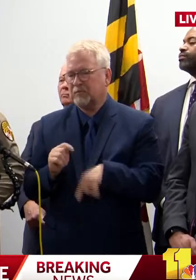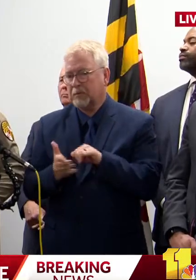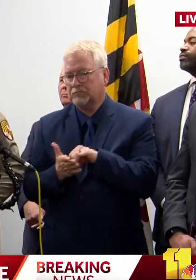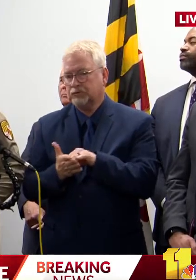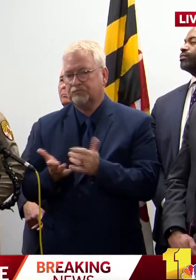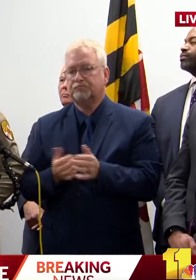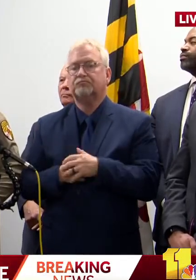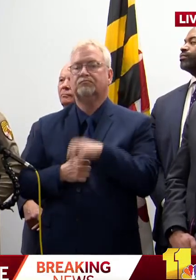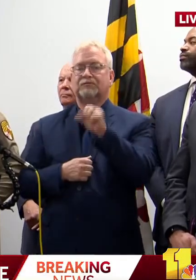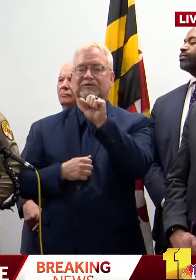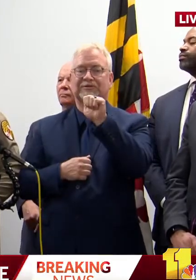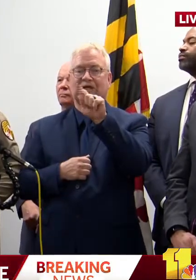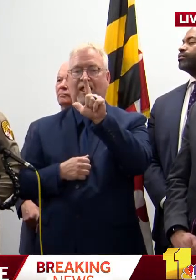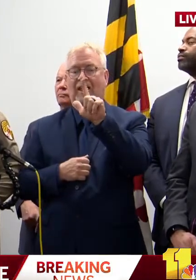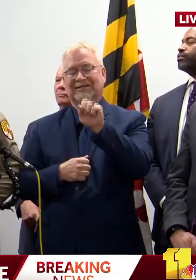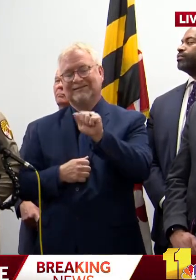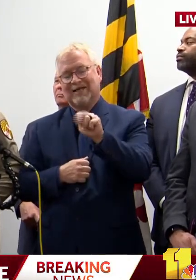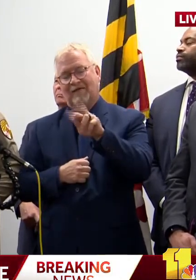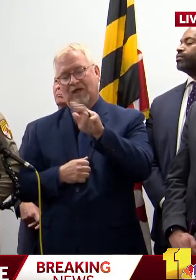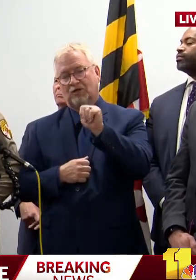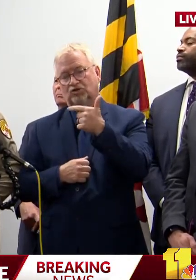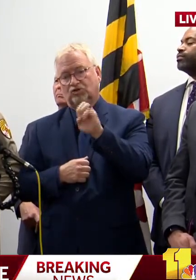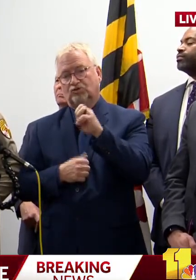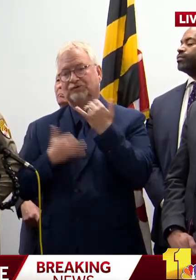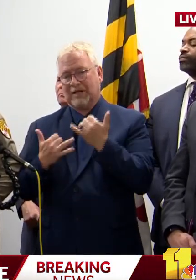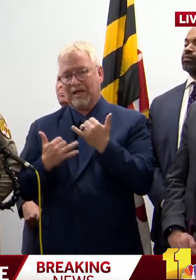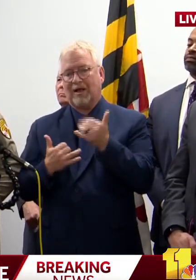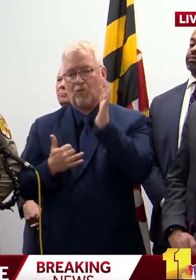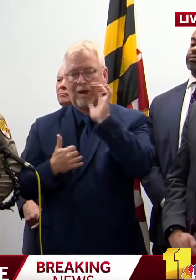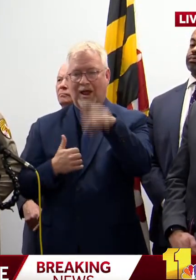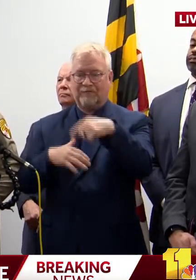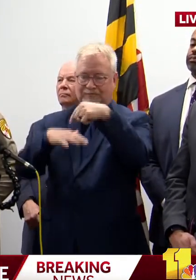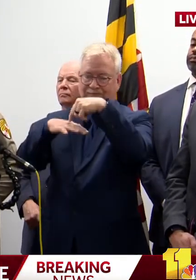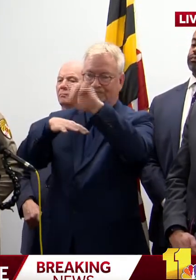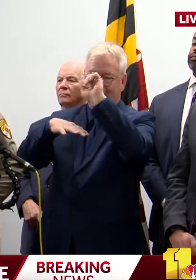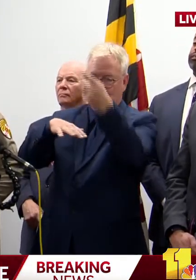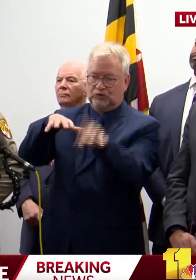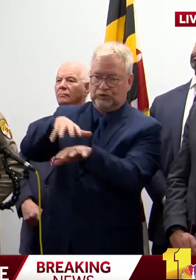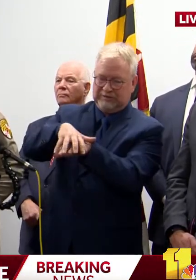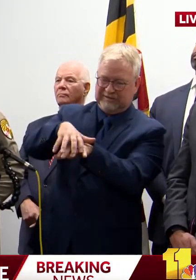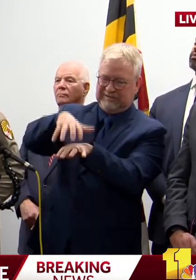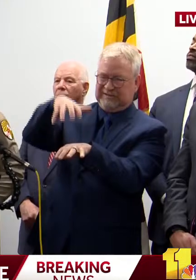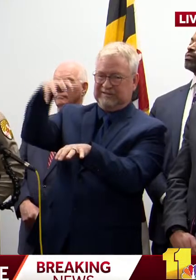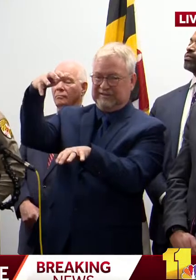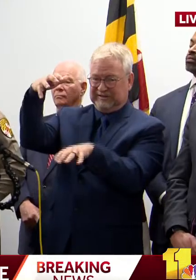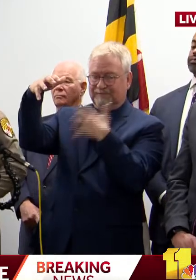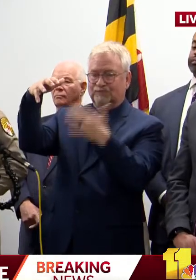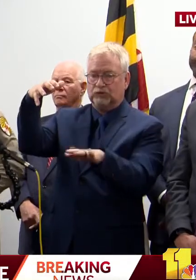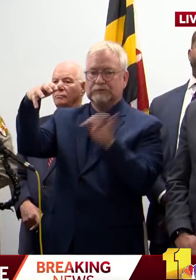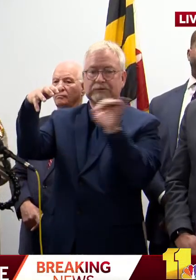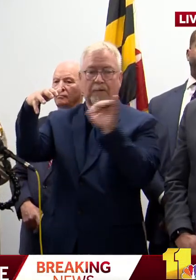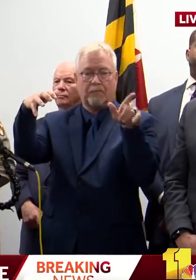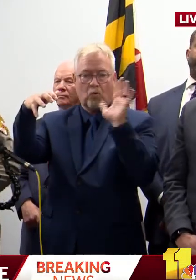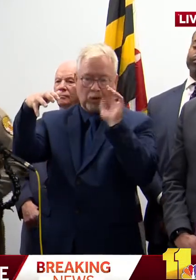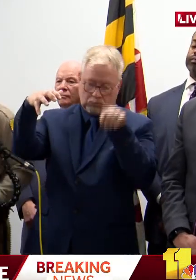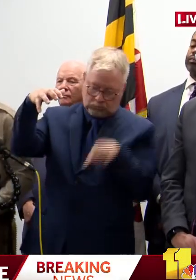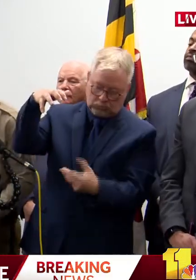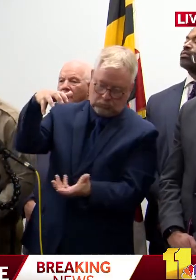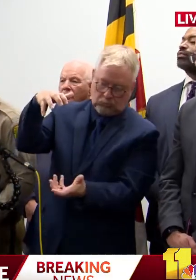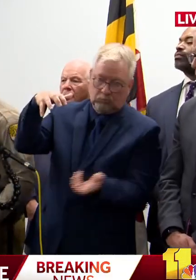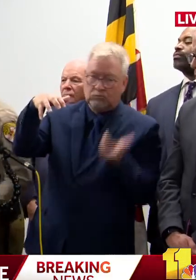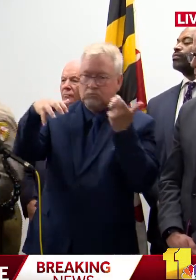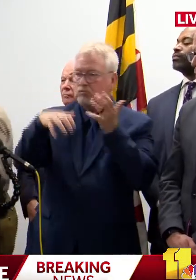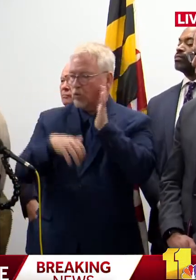salvage effort takes place and that superstructure is removed, those same divers are going to go back out there and bring those people closure. All right, next